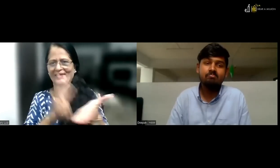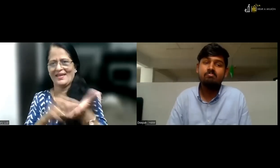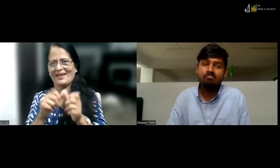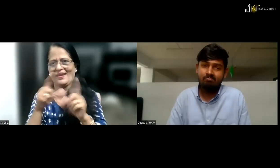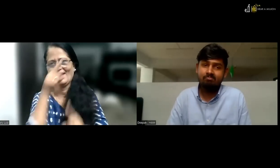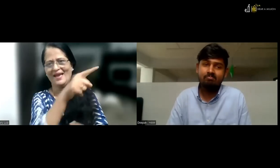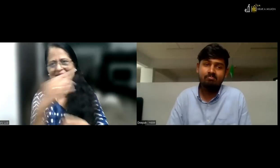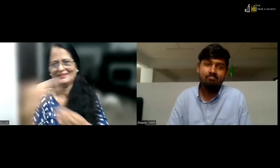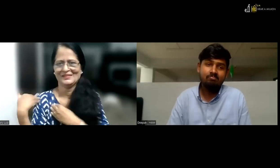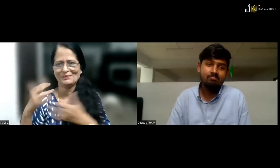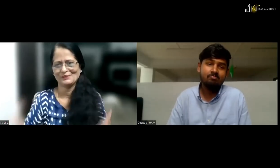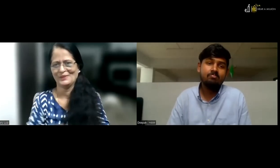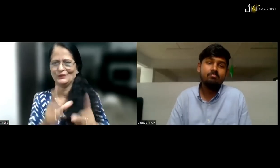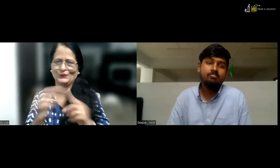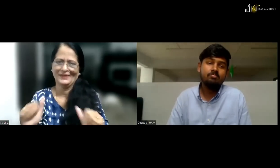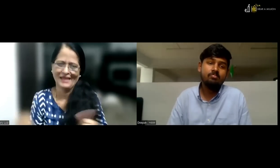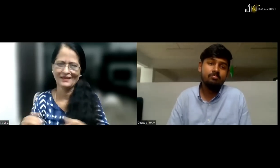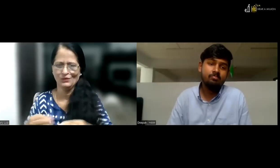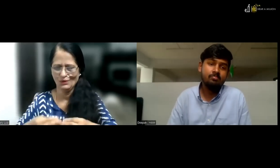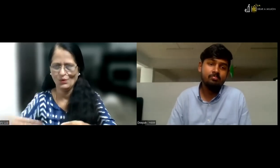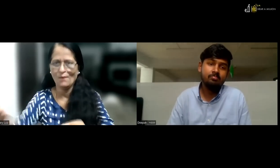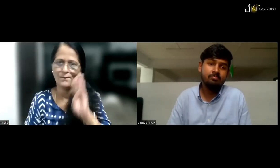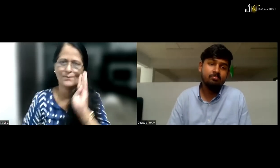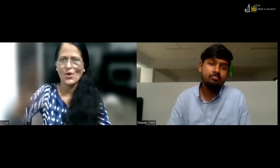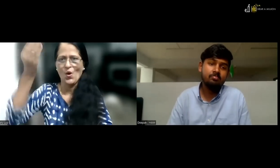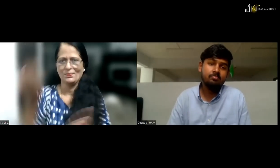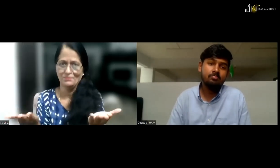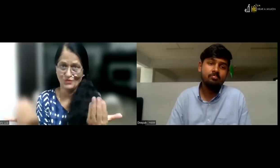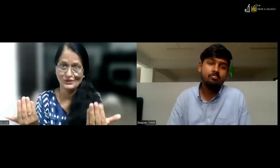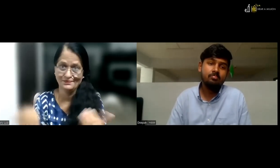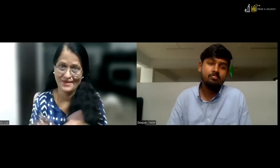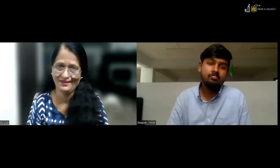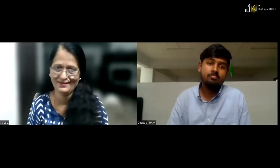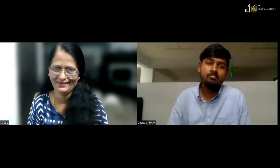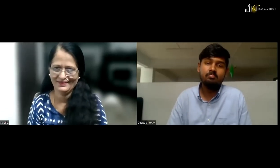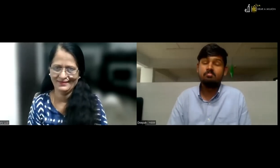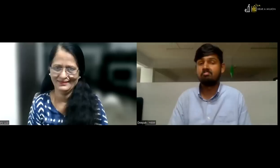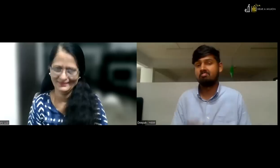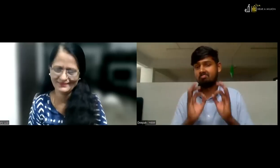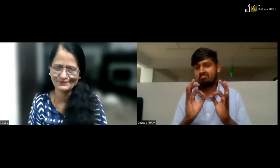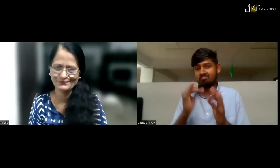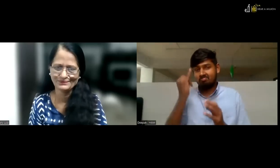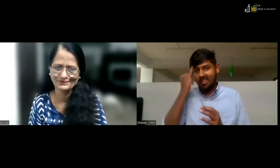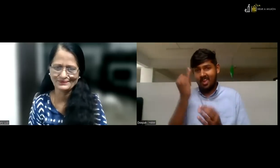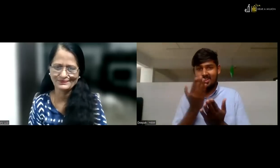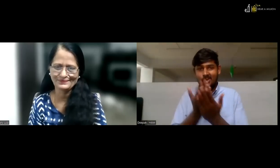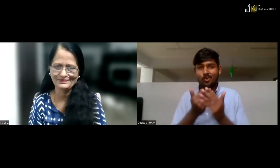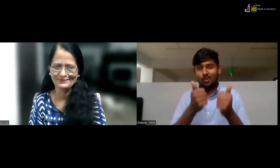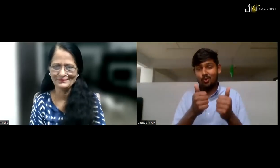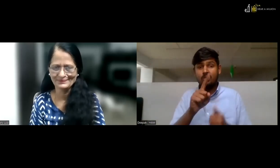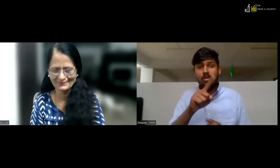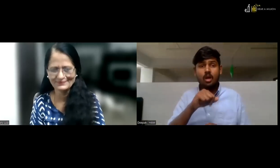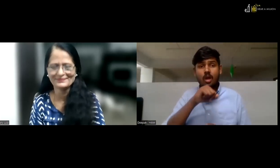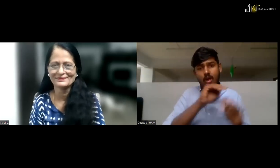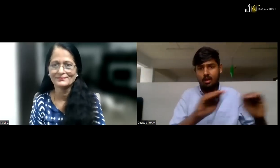in India. So we can share this data, and this responsibility is handled by the NAD, sorry.